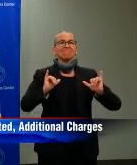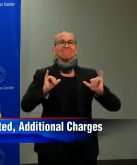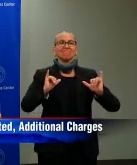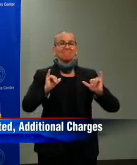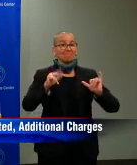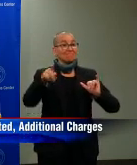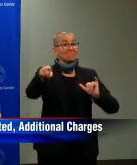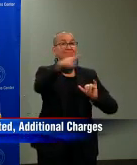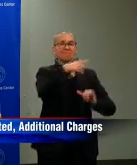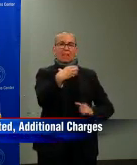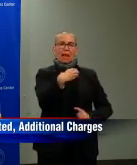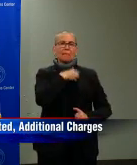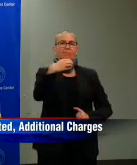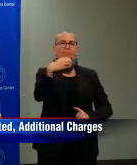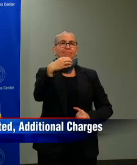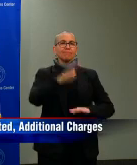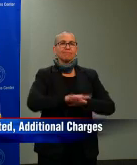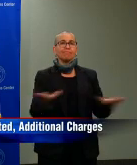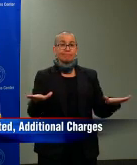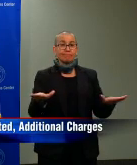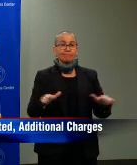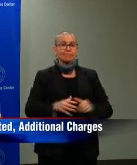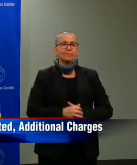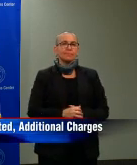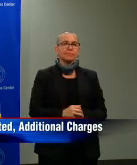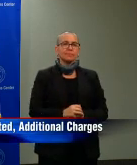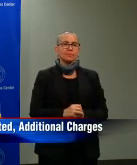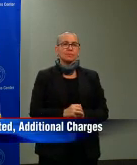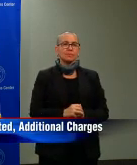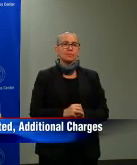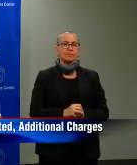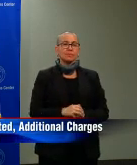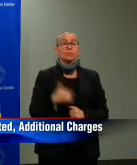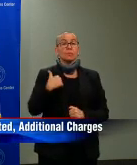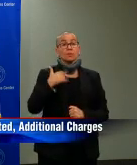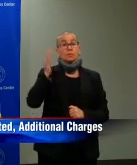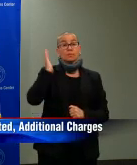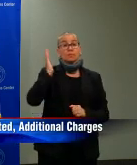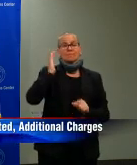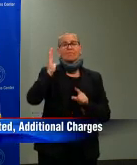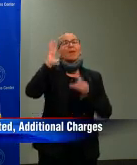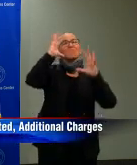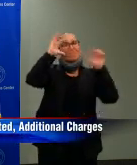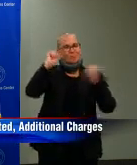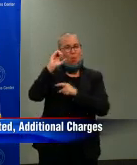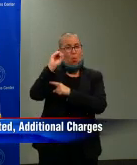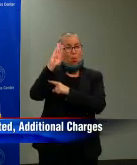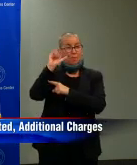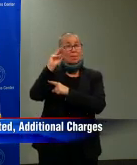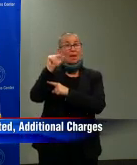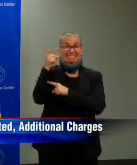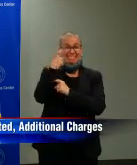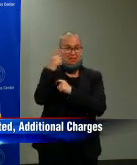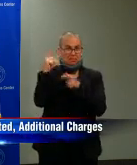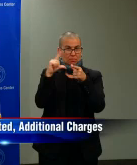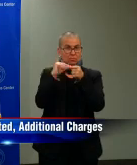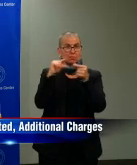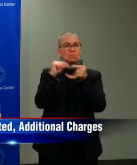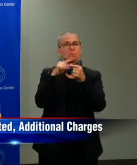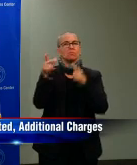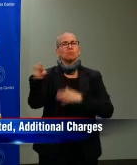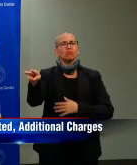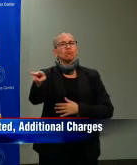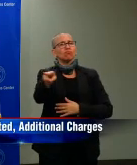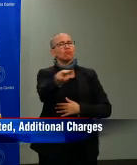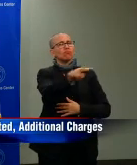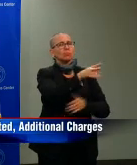saw former President Obama mention about when you're looking out in those streets and what